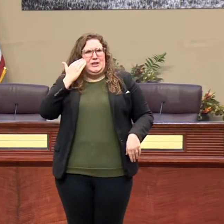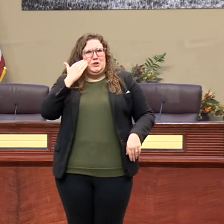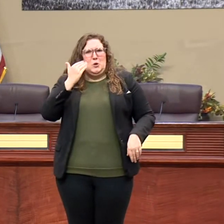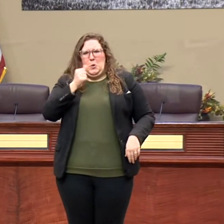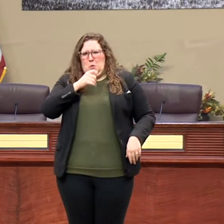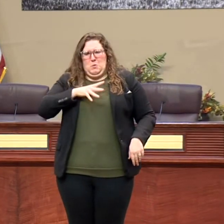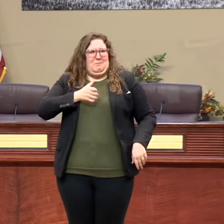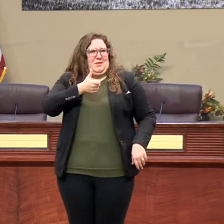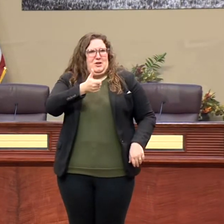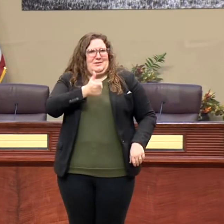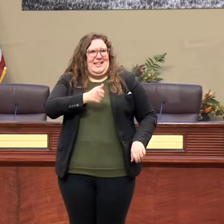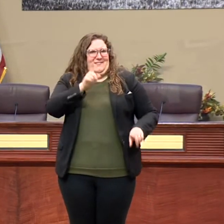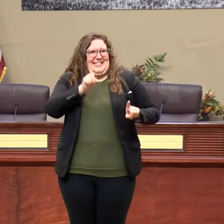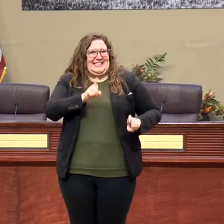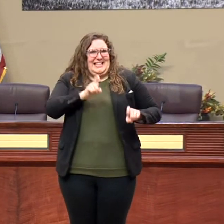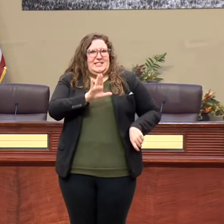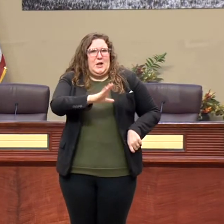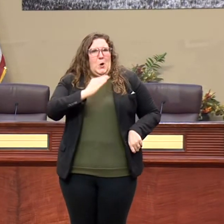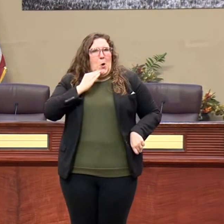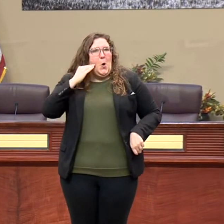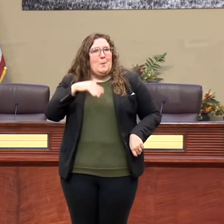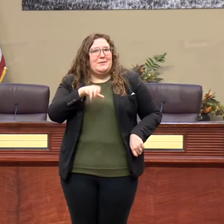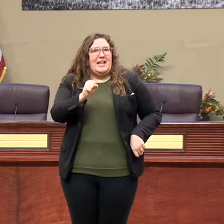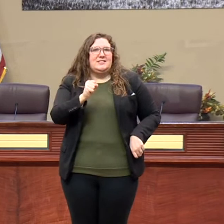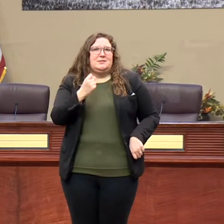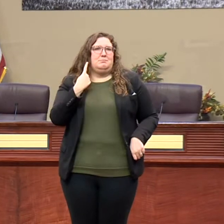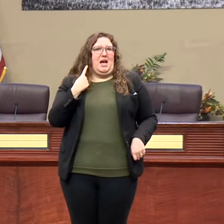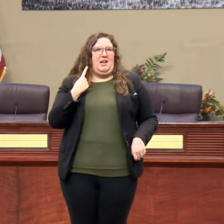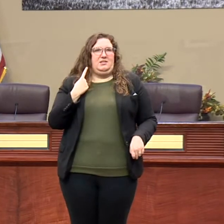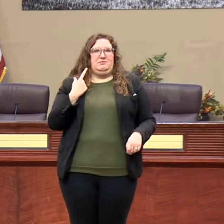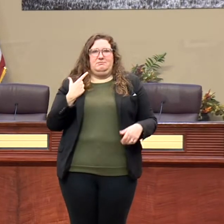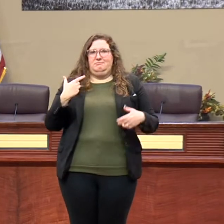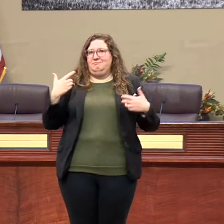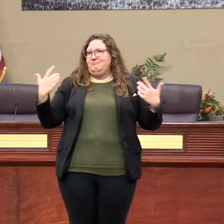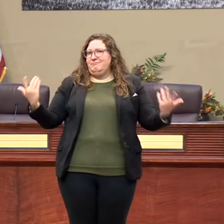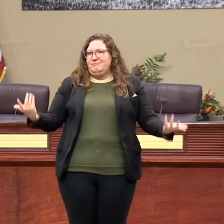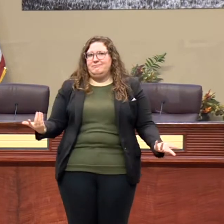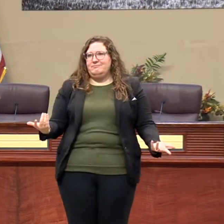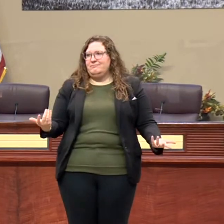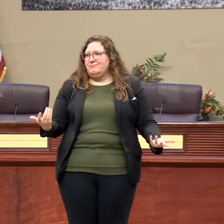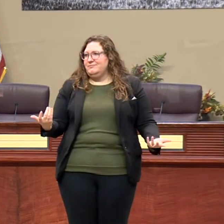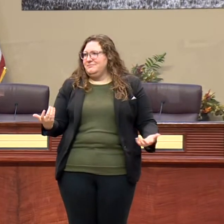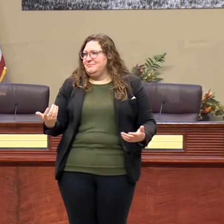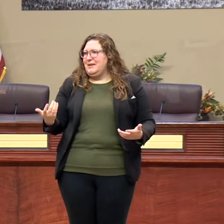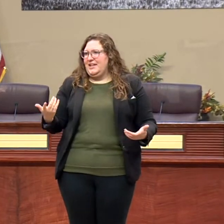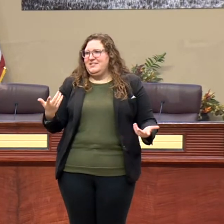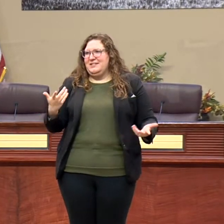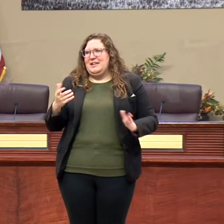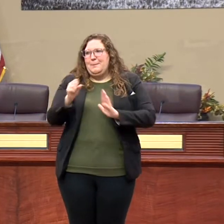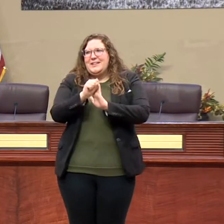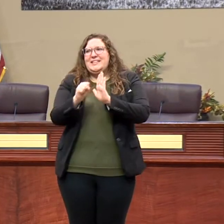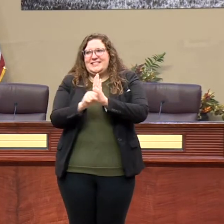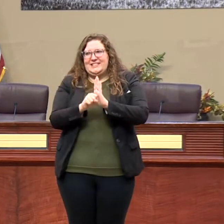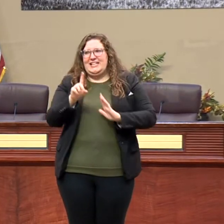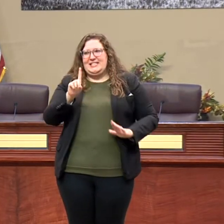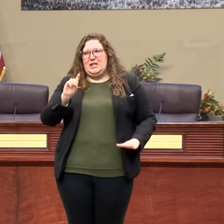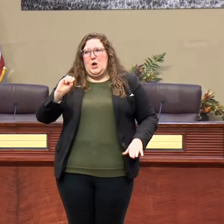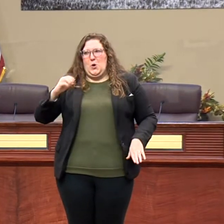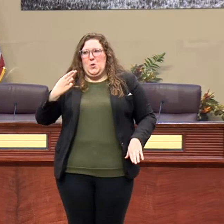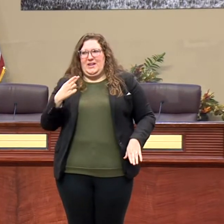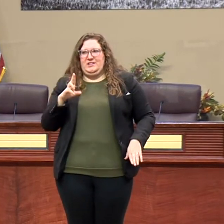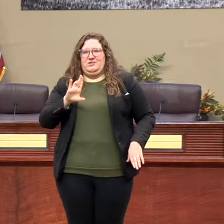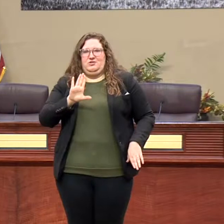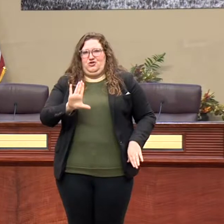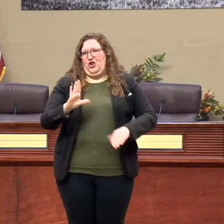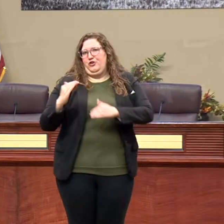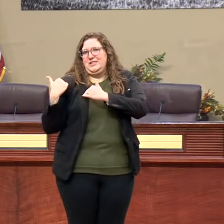CLIA licenses are regulated by the state DOH. Do you have a recommendation, at least for advice for people as they see pop-up COVID